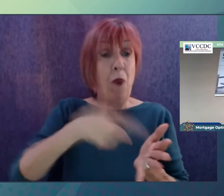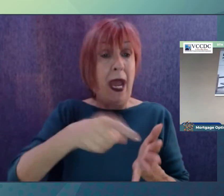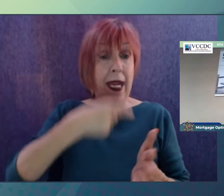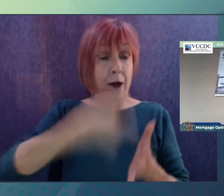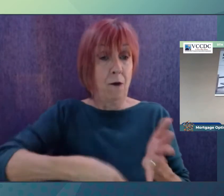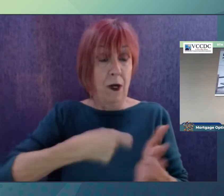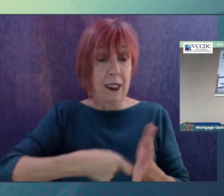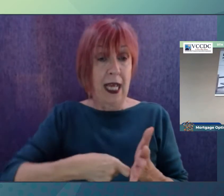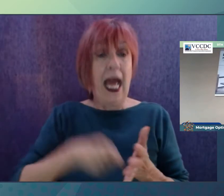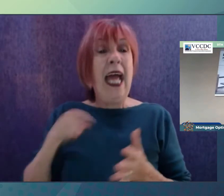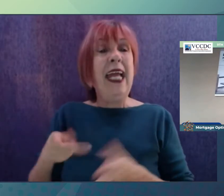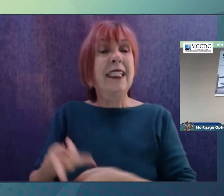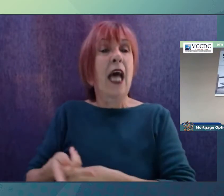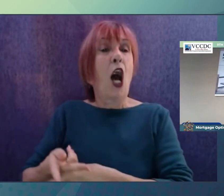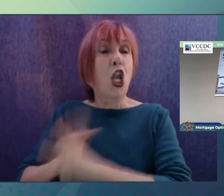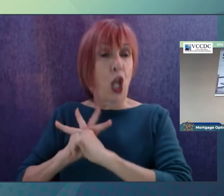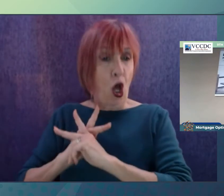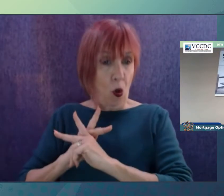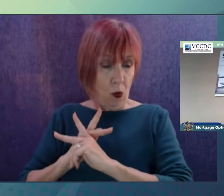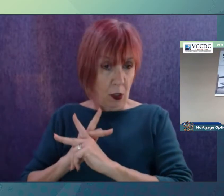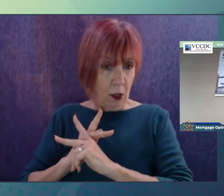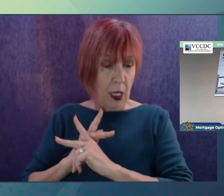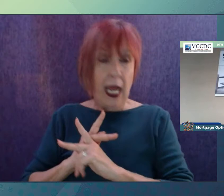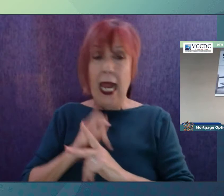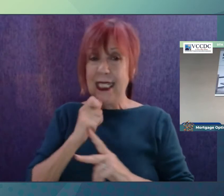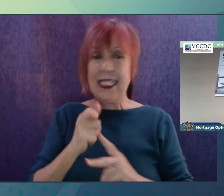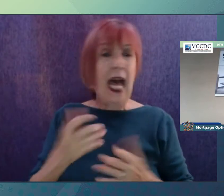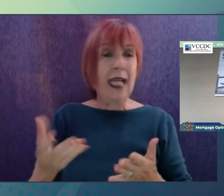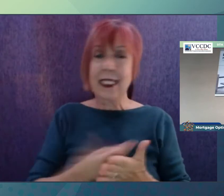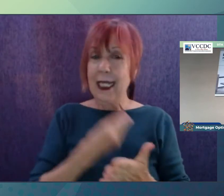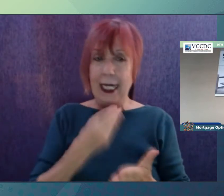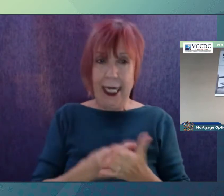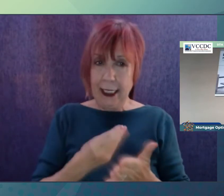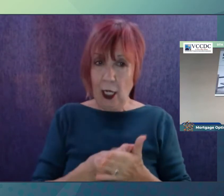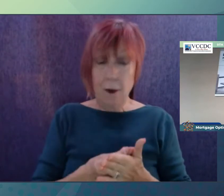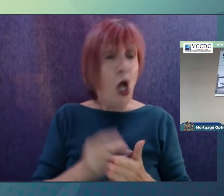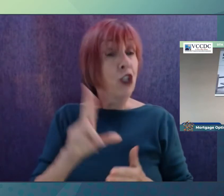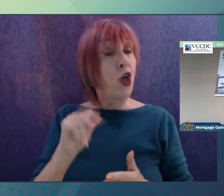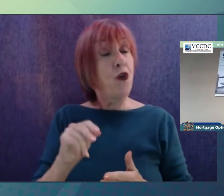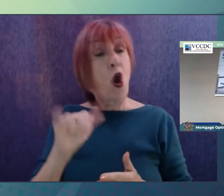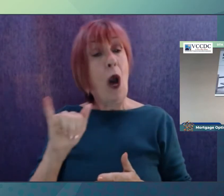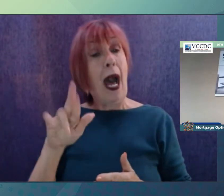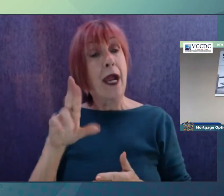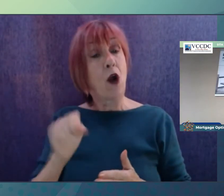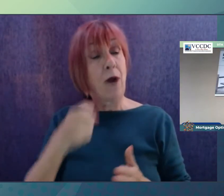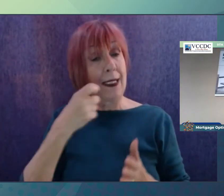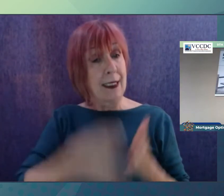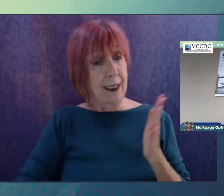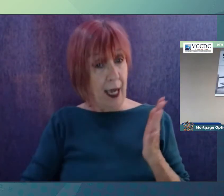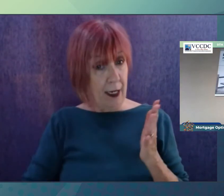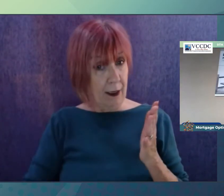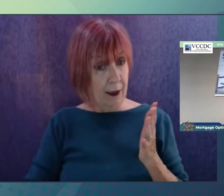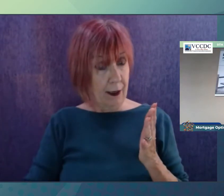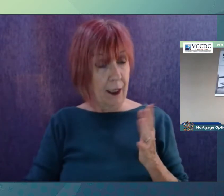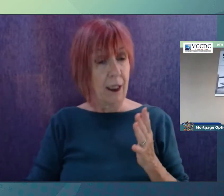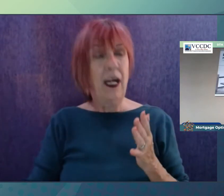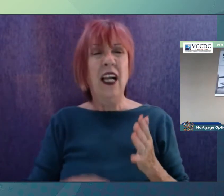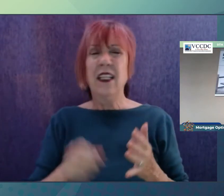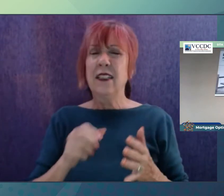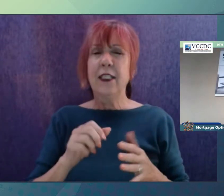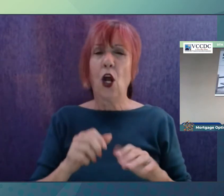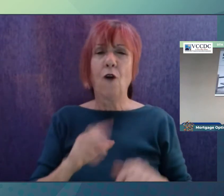rather than an income. That means the funds aren't taxed, unlike other retirement incomes such as distributions from a 401k or